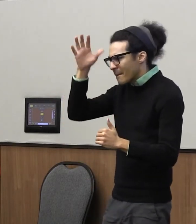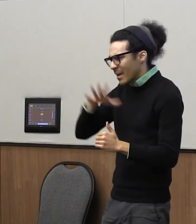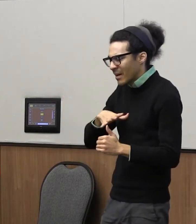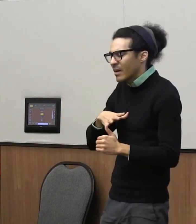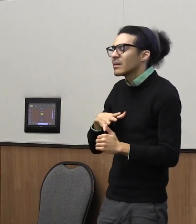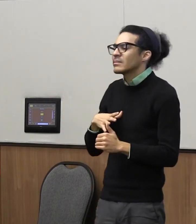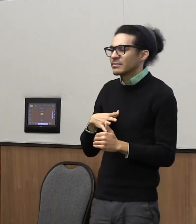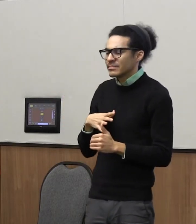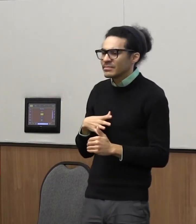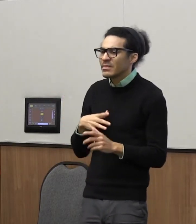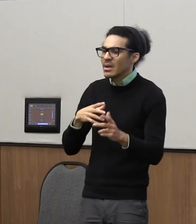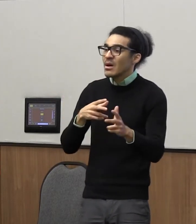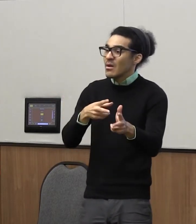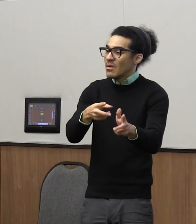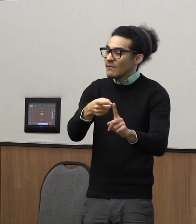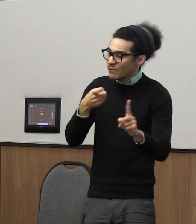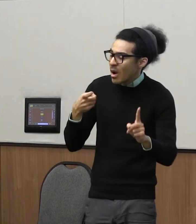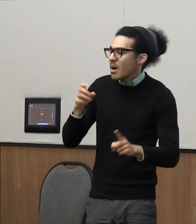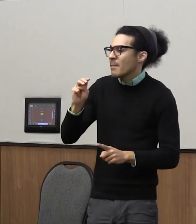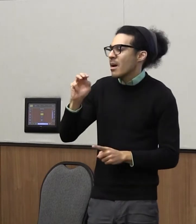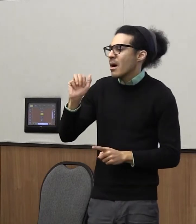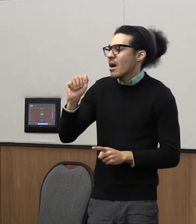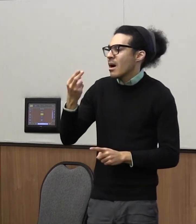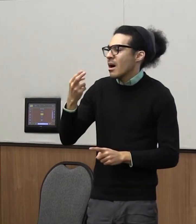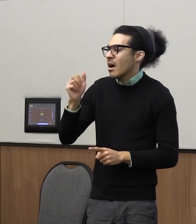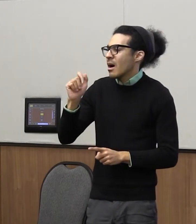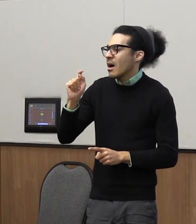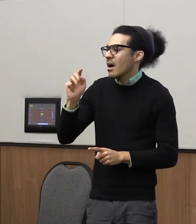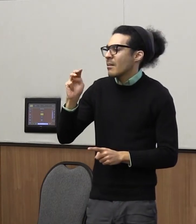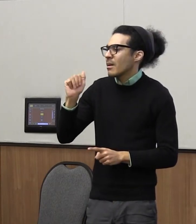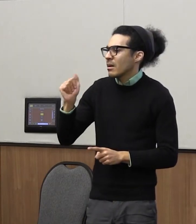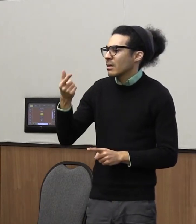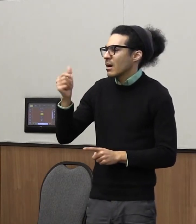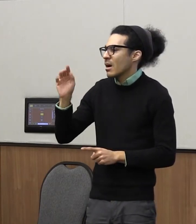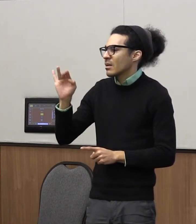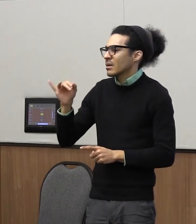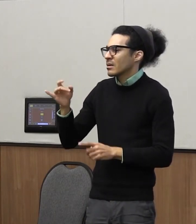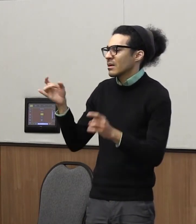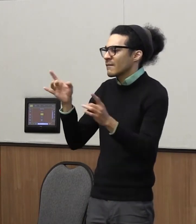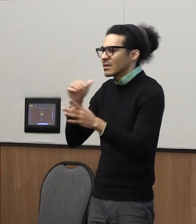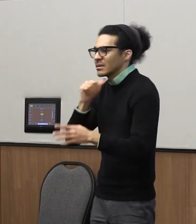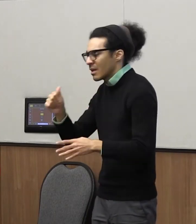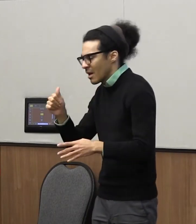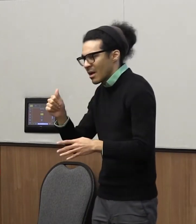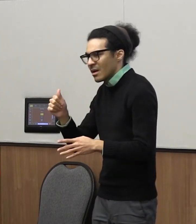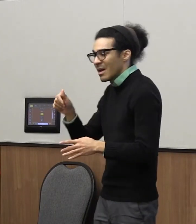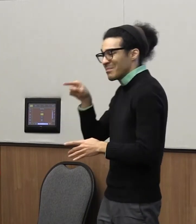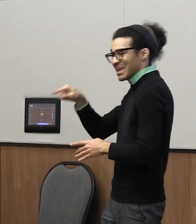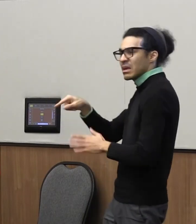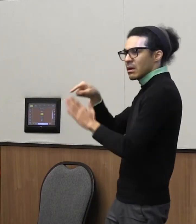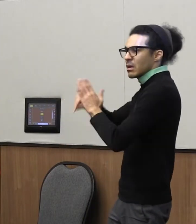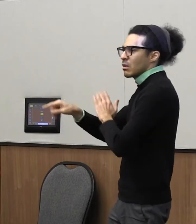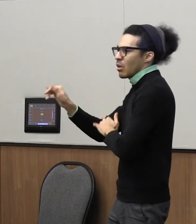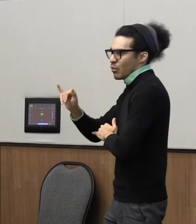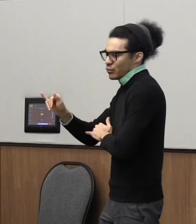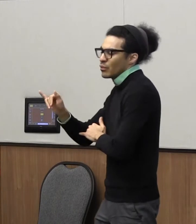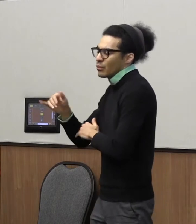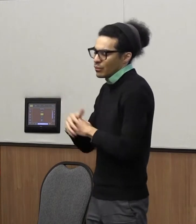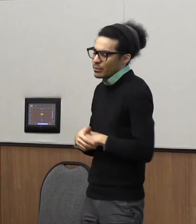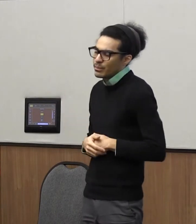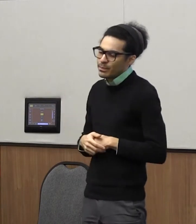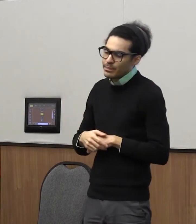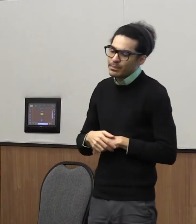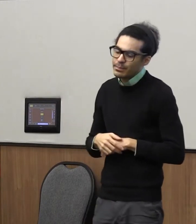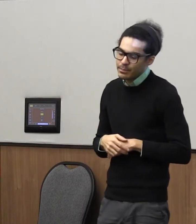Mahatma Gandhi, he took the gospel of nonviolence. Gandhi, who was also killed by an assassin. When George Bernard